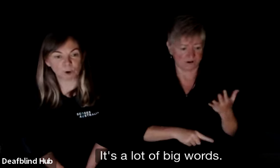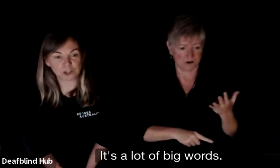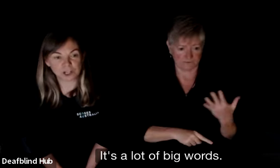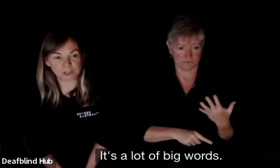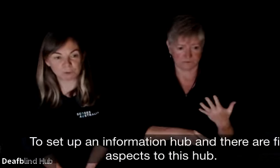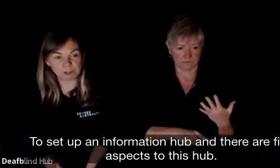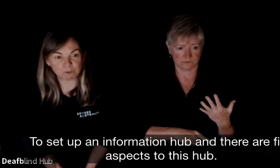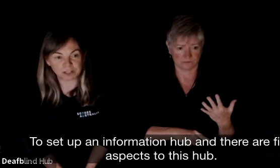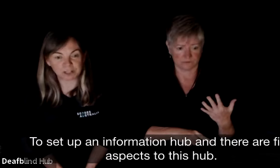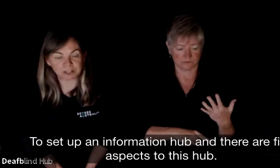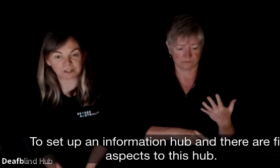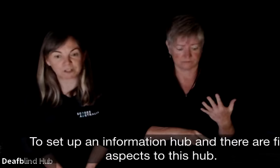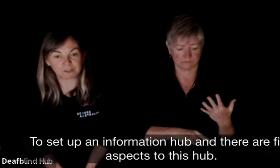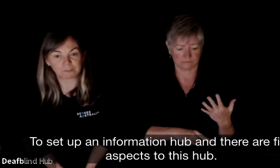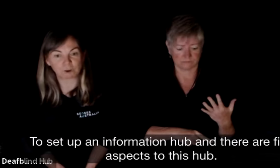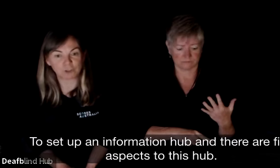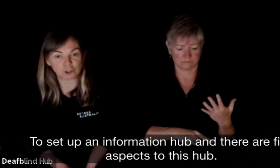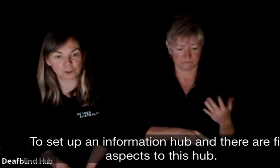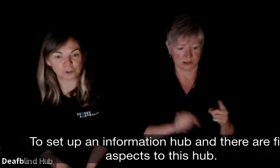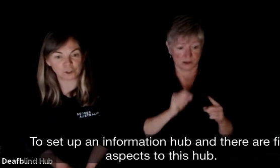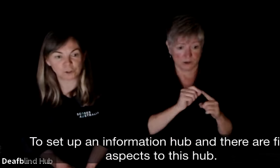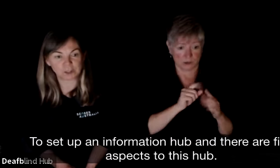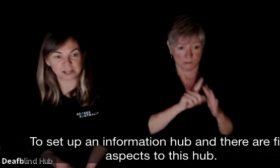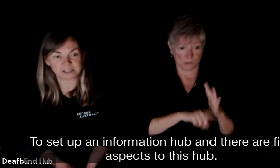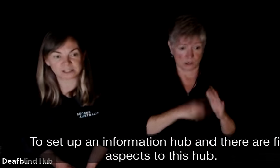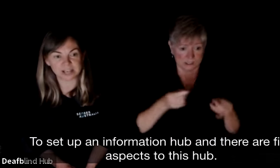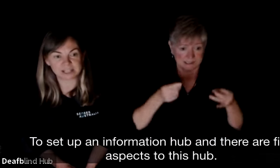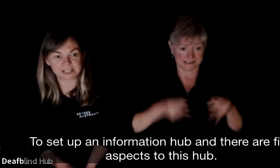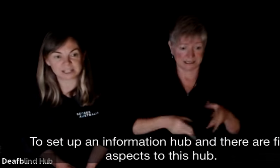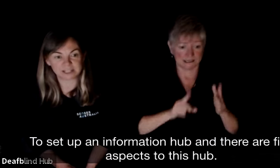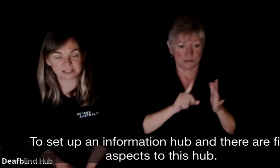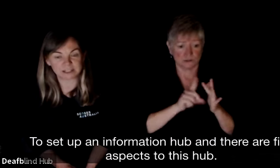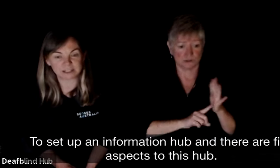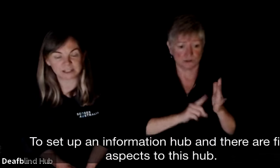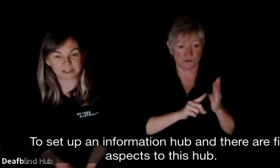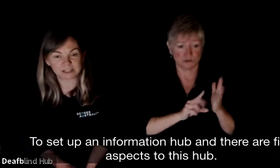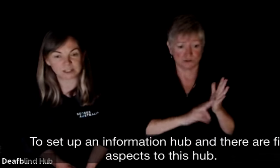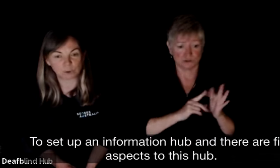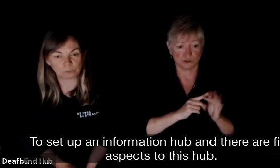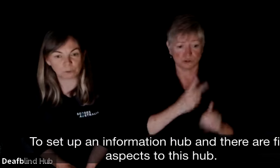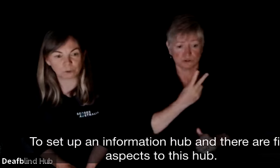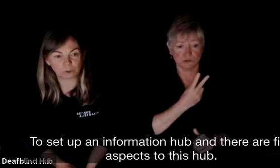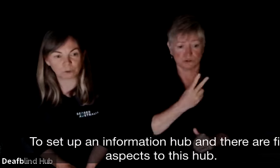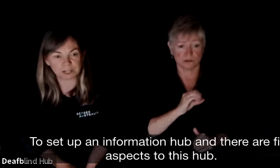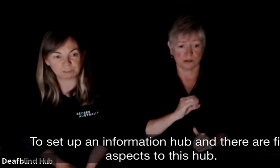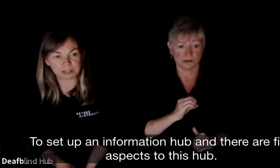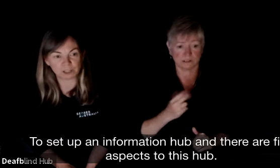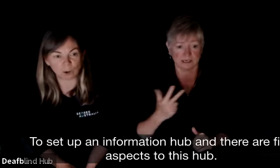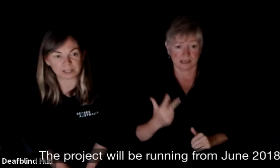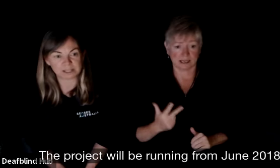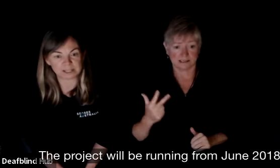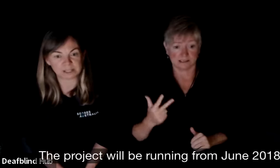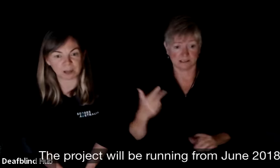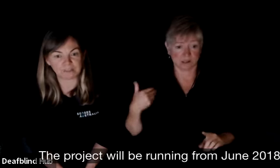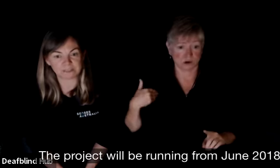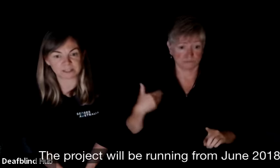The project will be running from June 2018, so we've already been